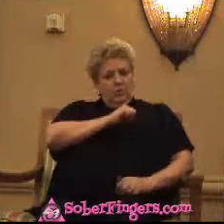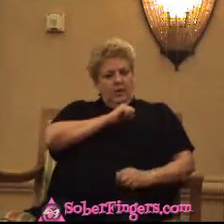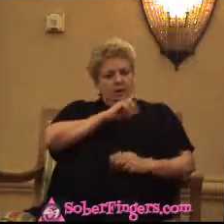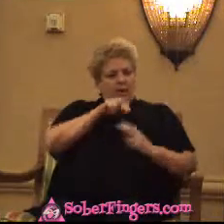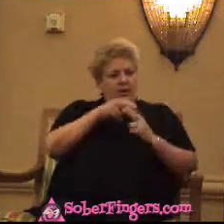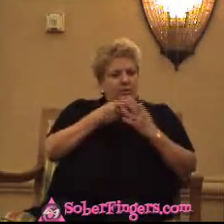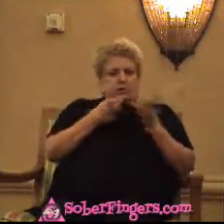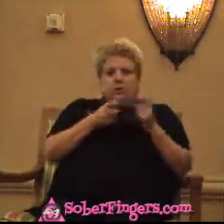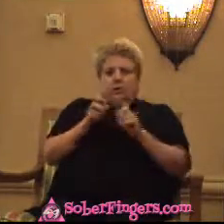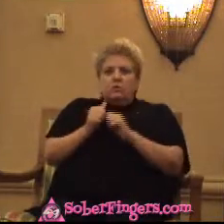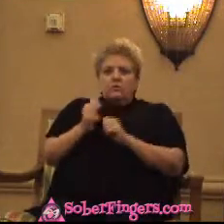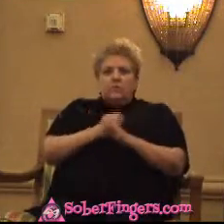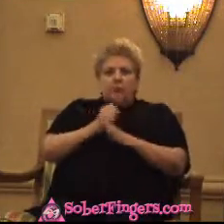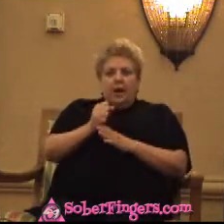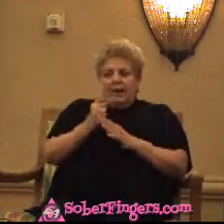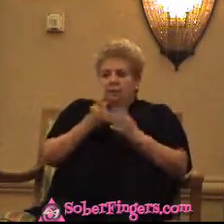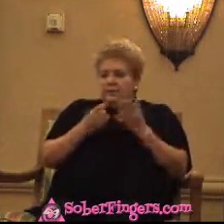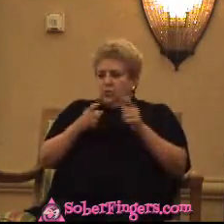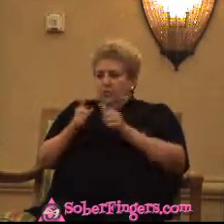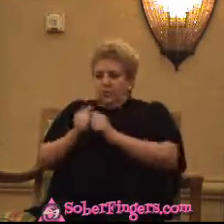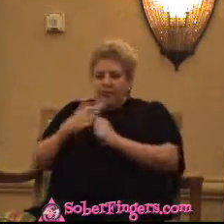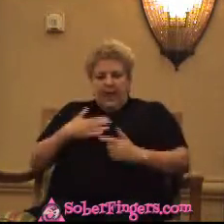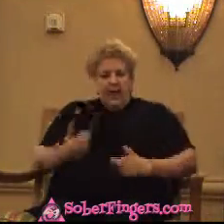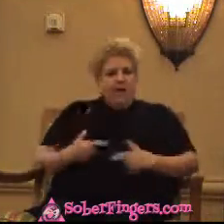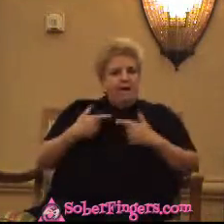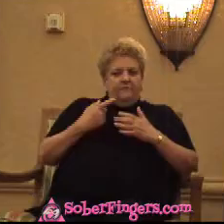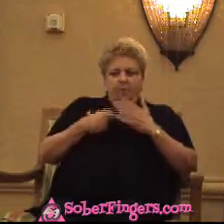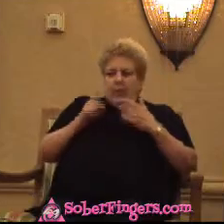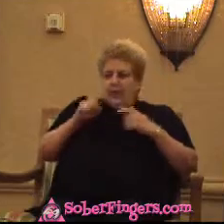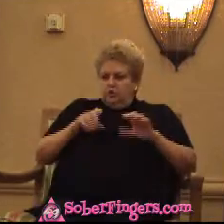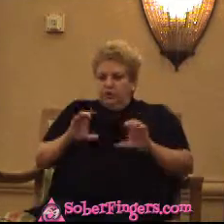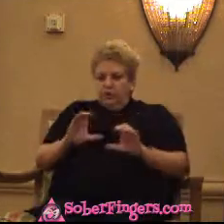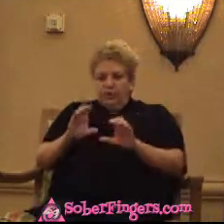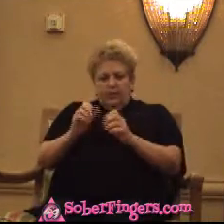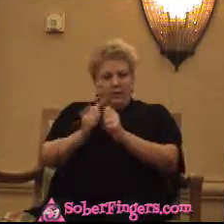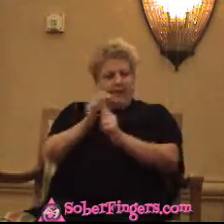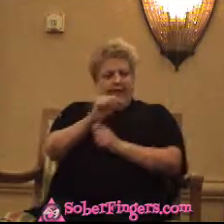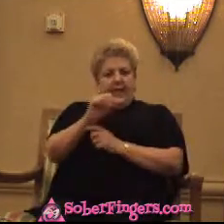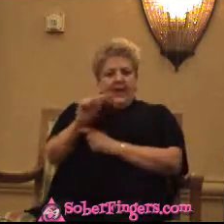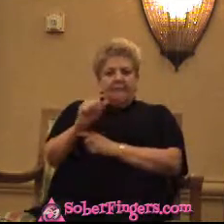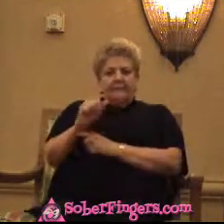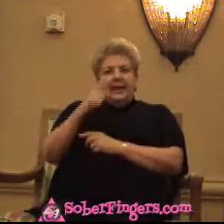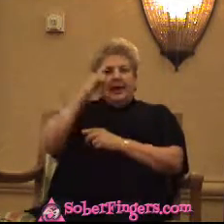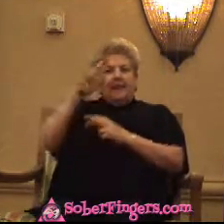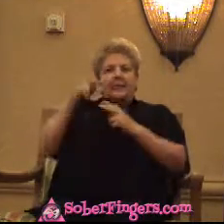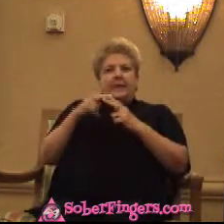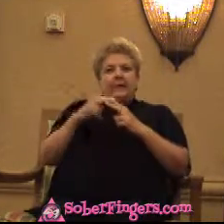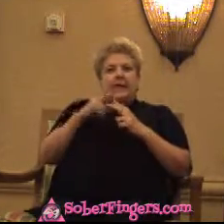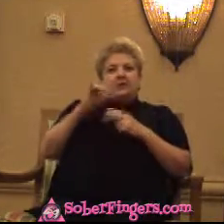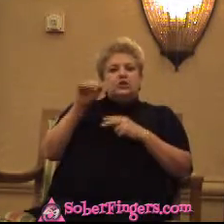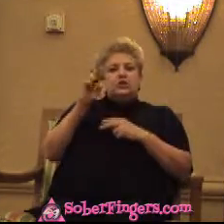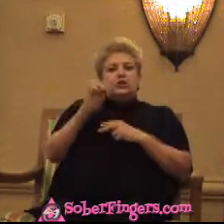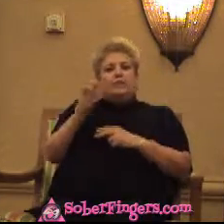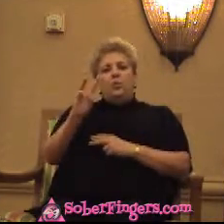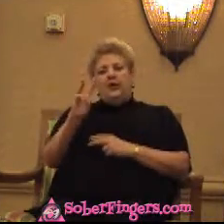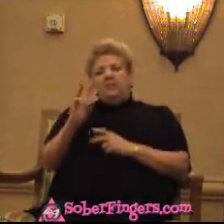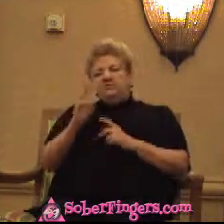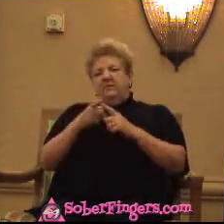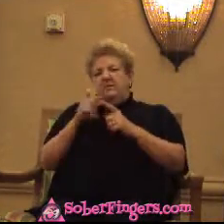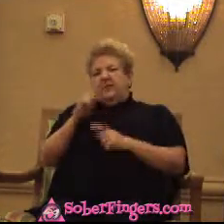I should be doing in Alcoholics Anonymous. And I always think about, I remember the late Jim Williams from Texas, who became a really good friend of mine when I lived